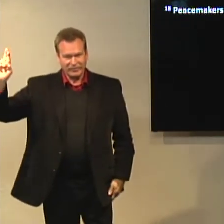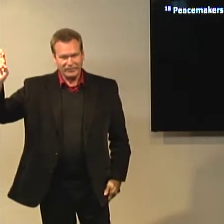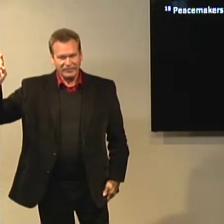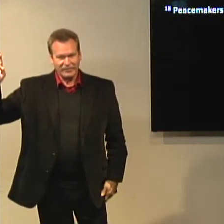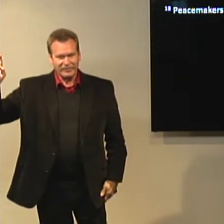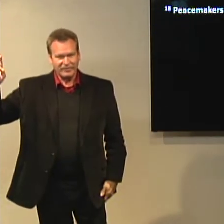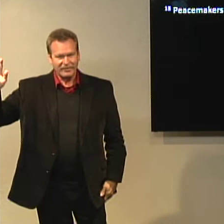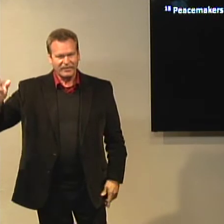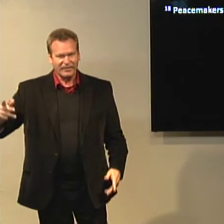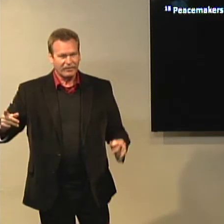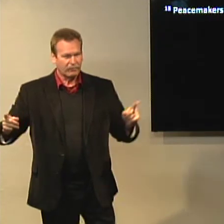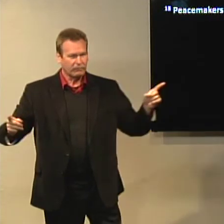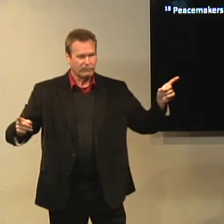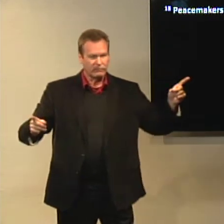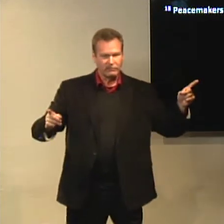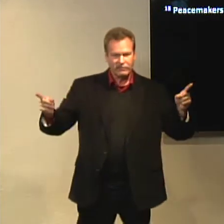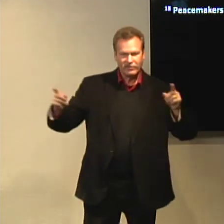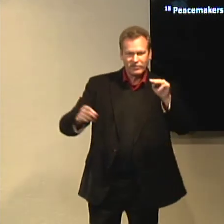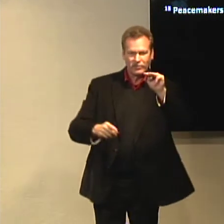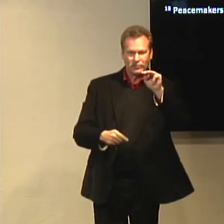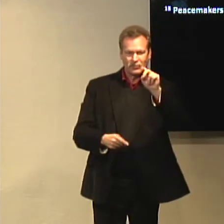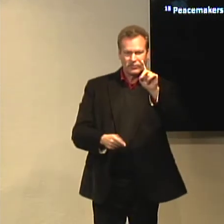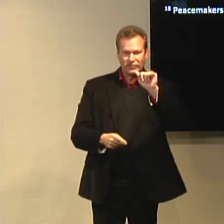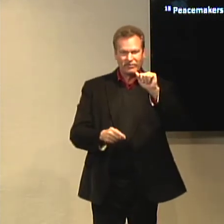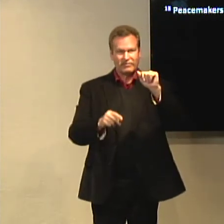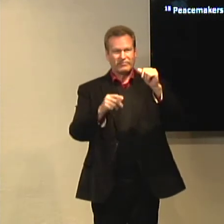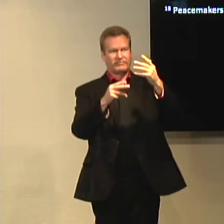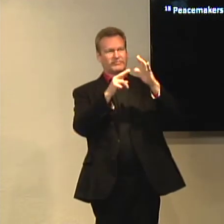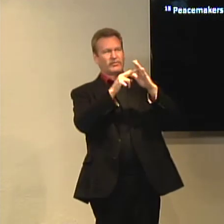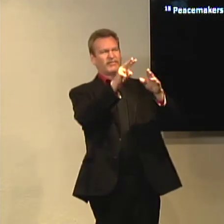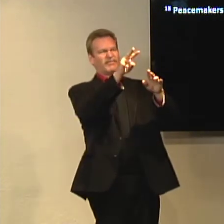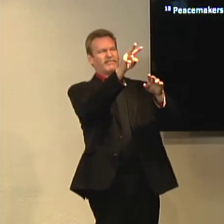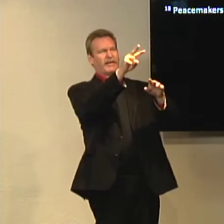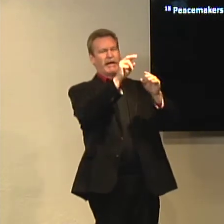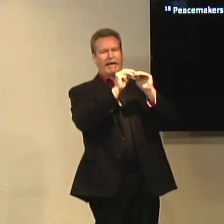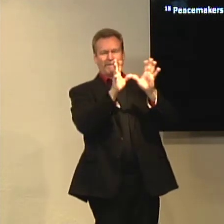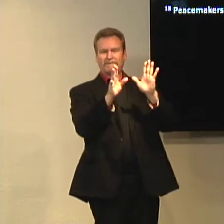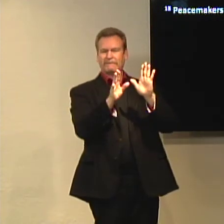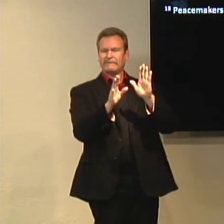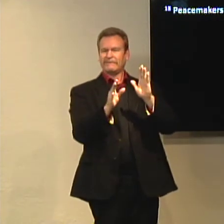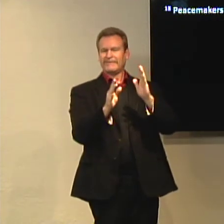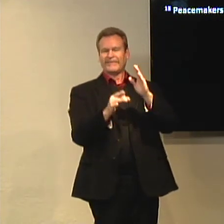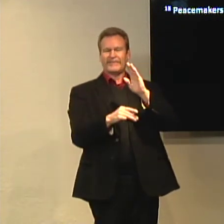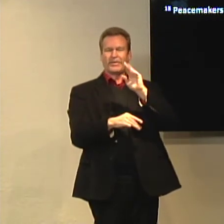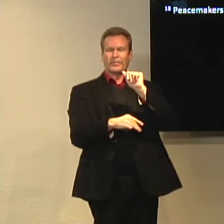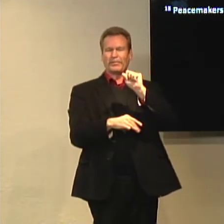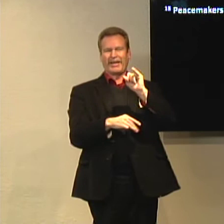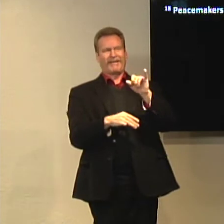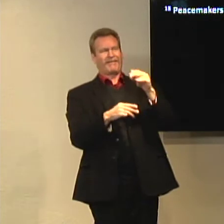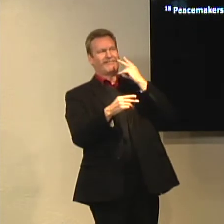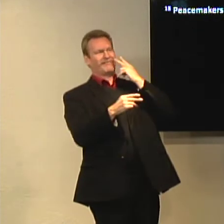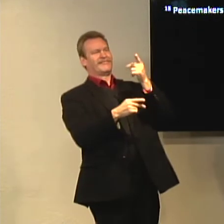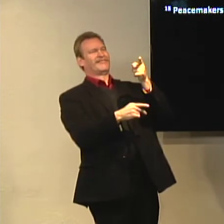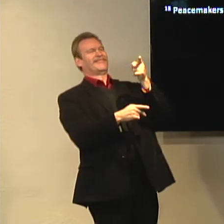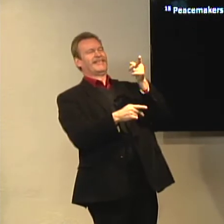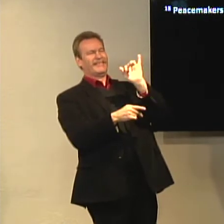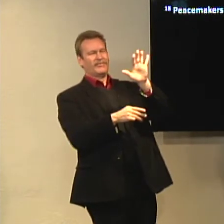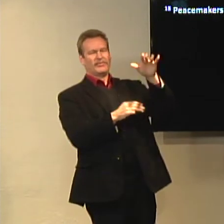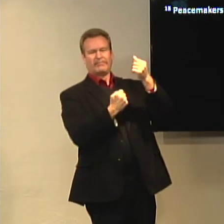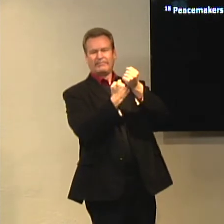and Fox supports the Republicans. So you see, and if you look at the media, you see how